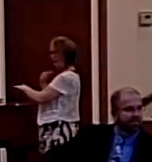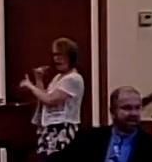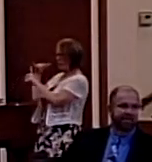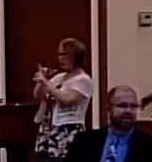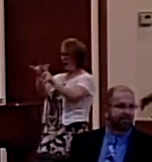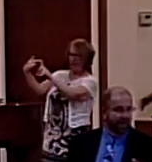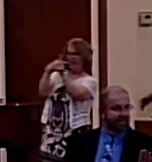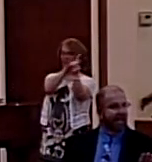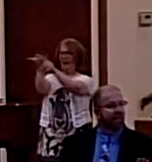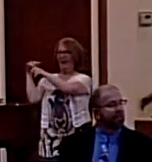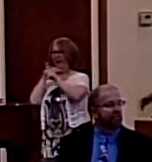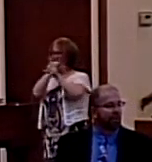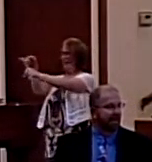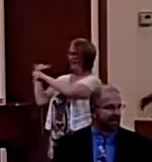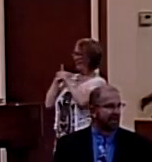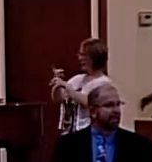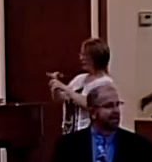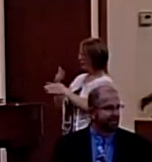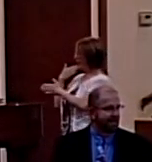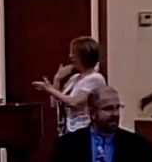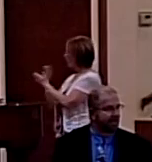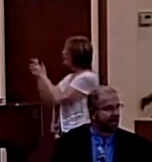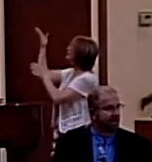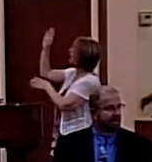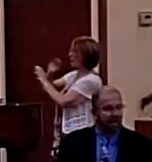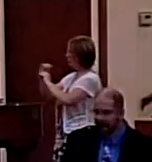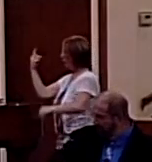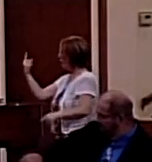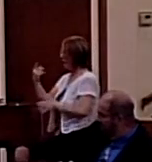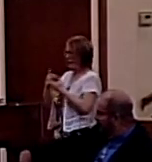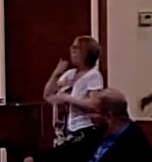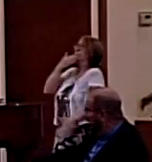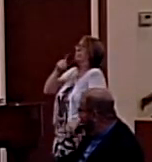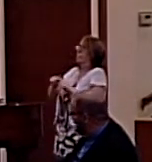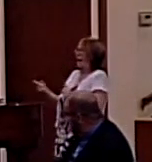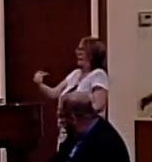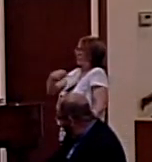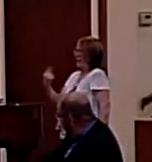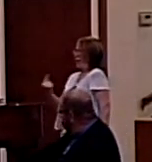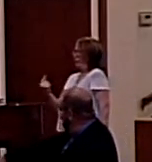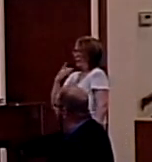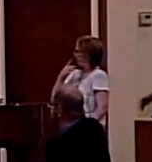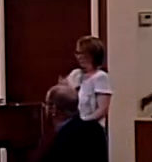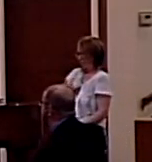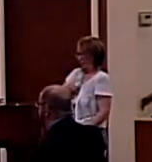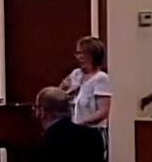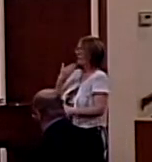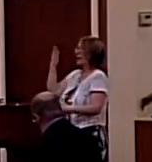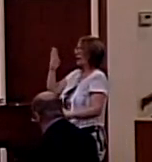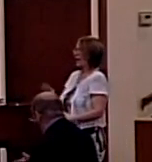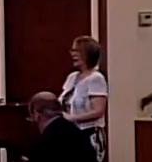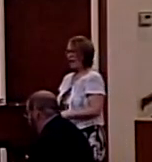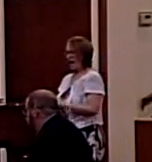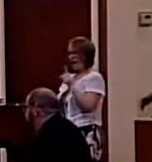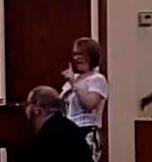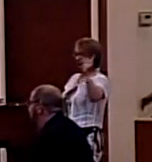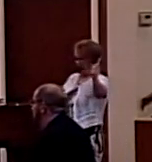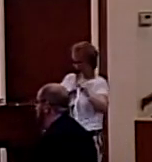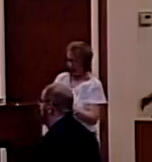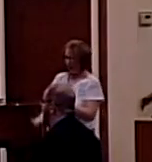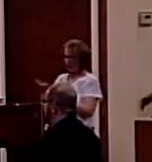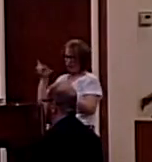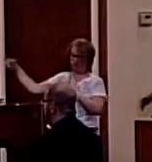corner of the building. Praise God, there was nobody there but me. I run around the corner of the building, here that thing flies right past me. Boom, boom,